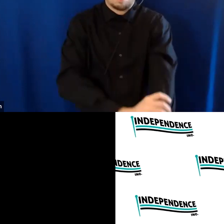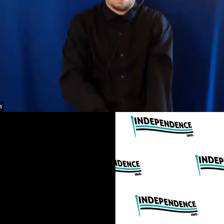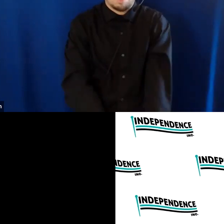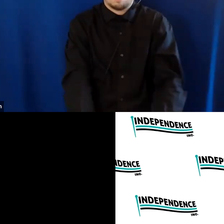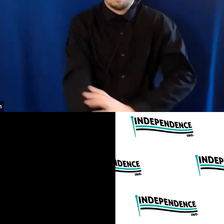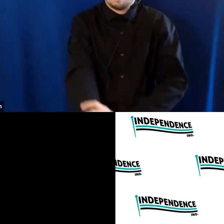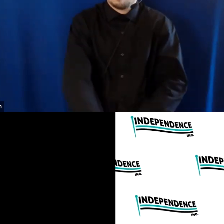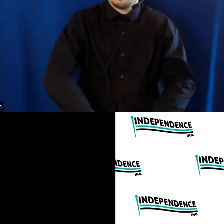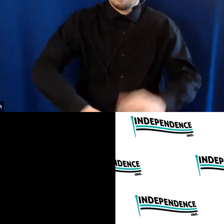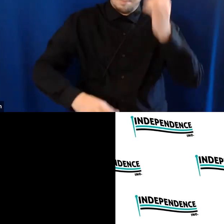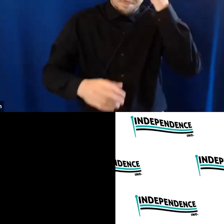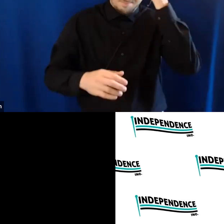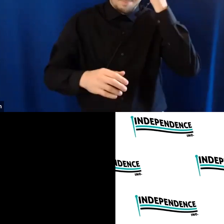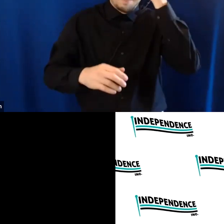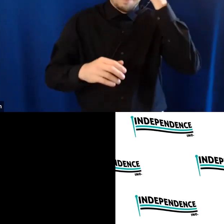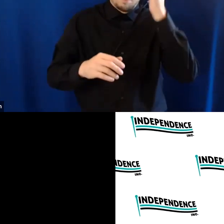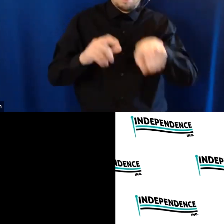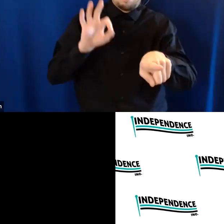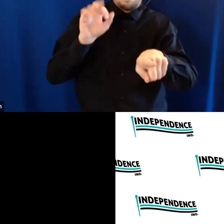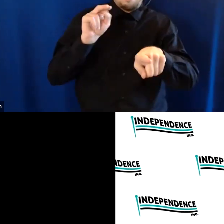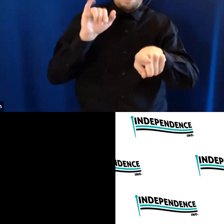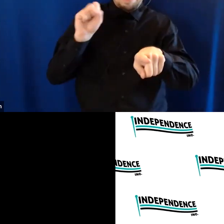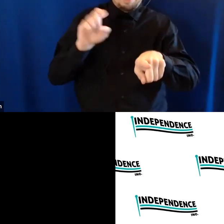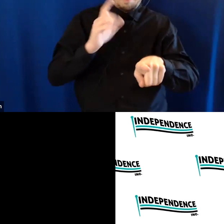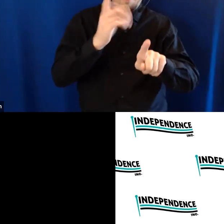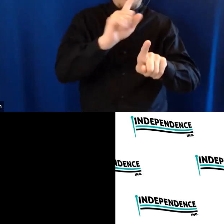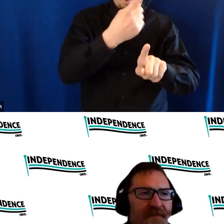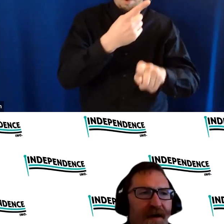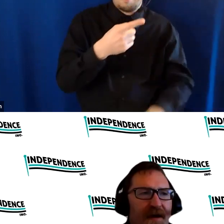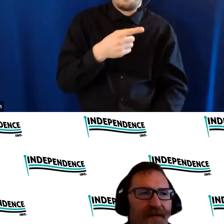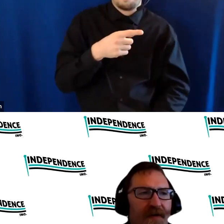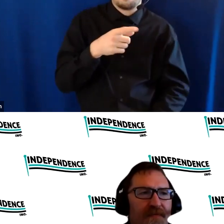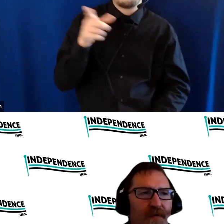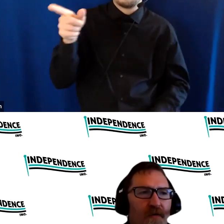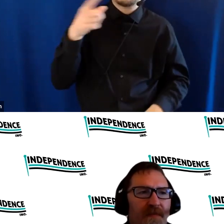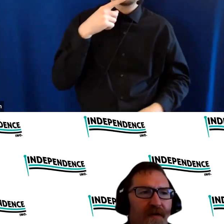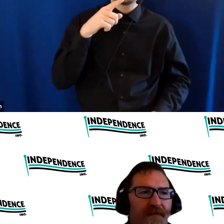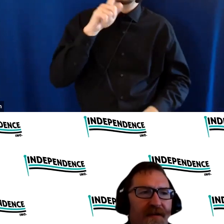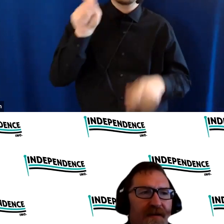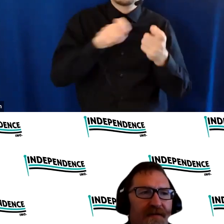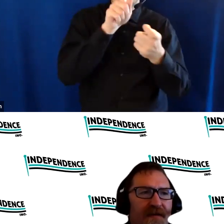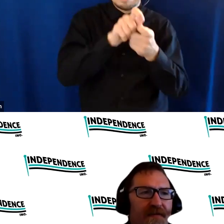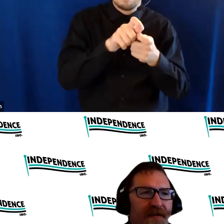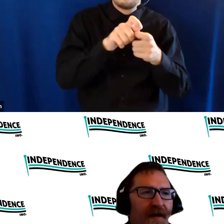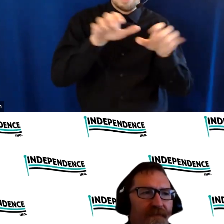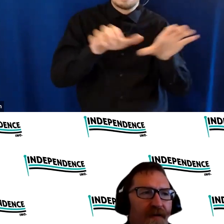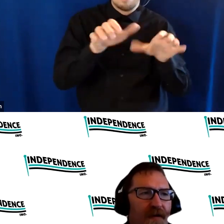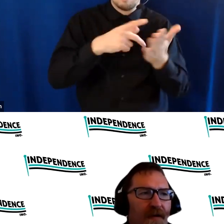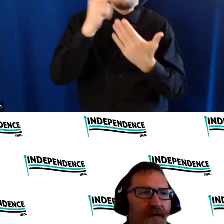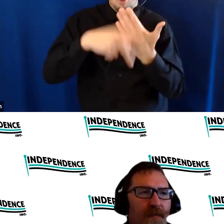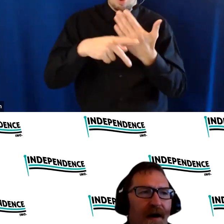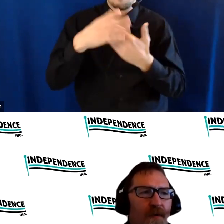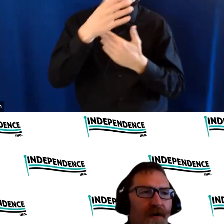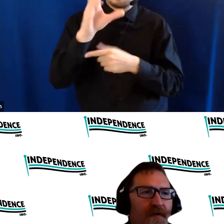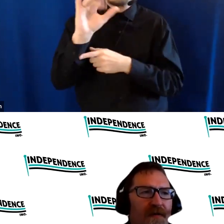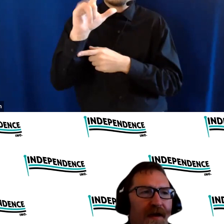off, I think we're going to kind of hand this one off to you, Fantasy, to start with, but what specific activities, programs, or events can CILS offer